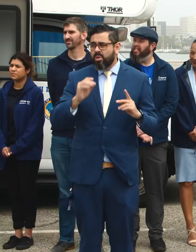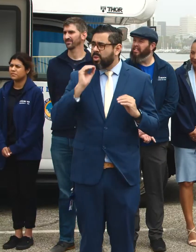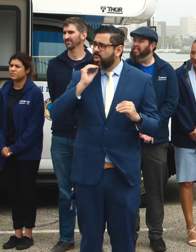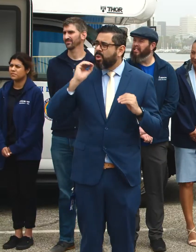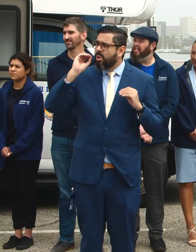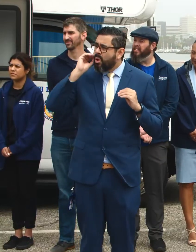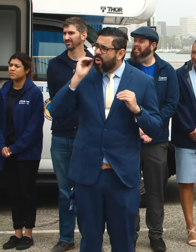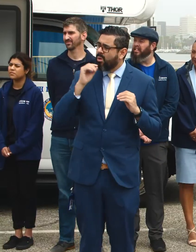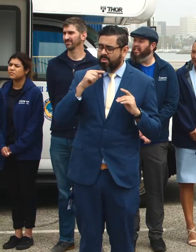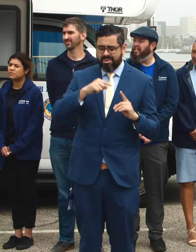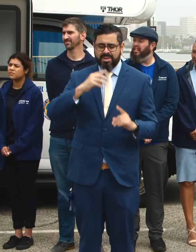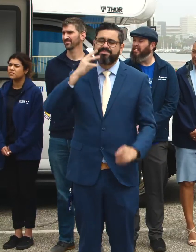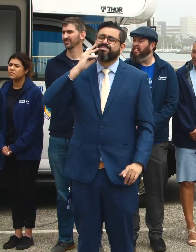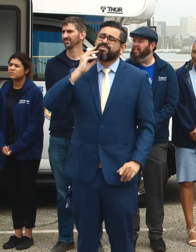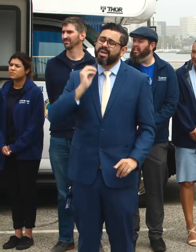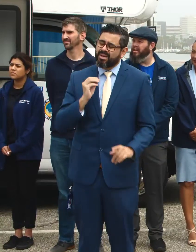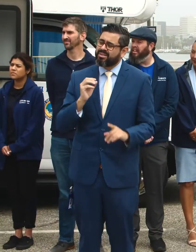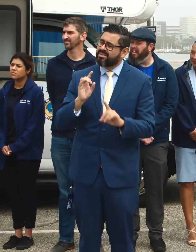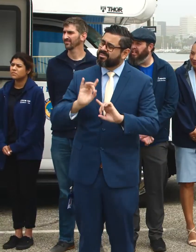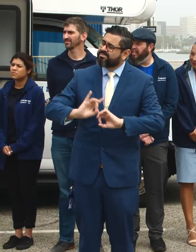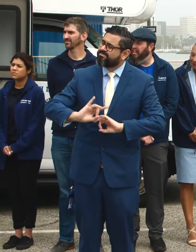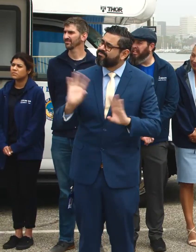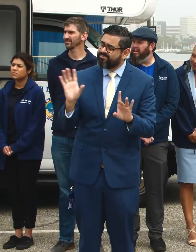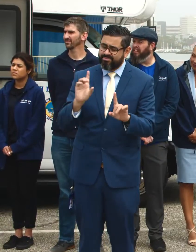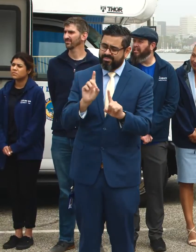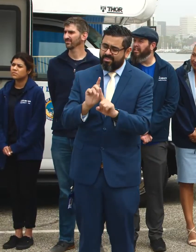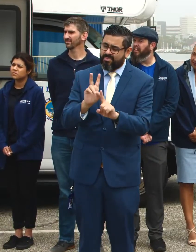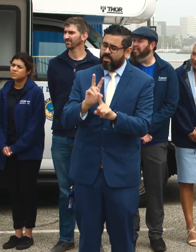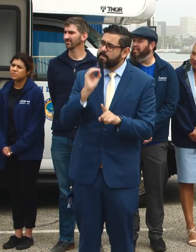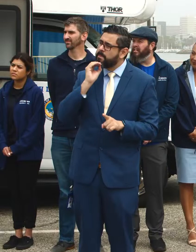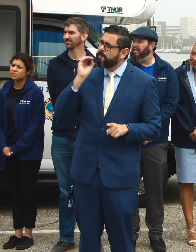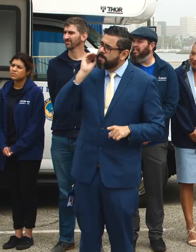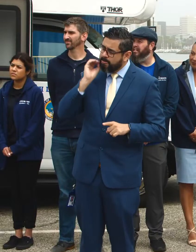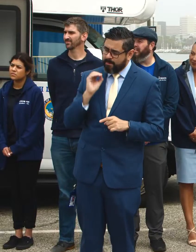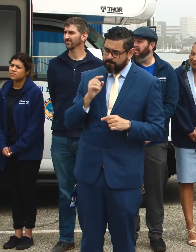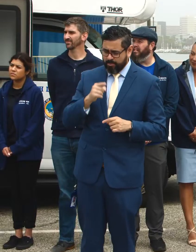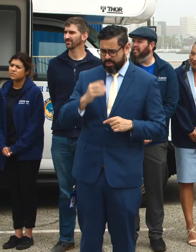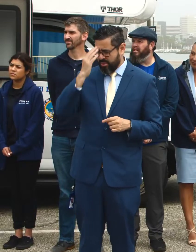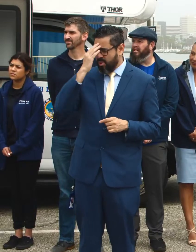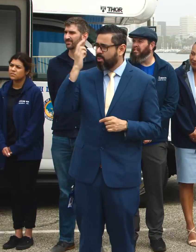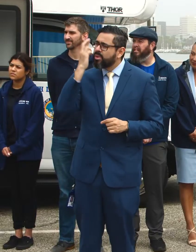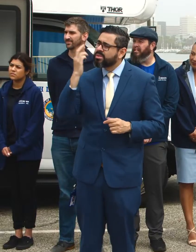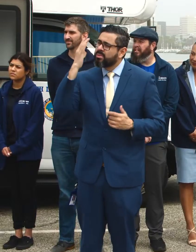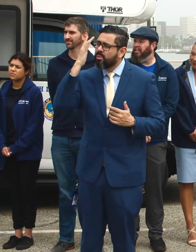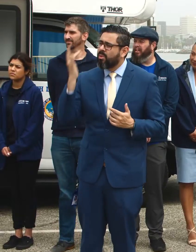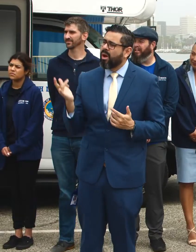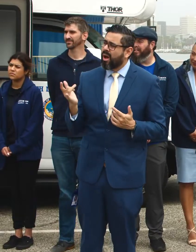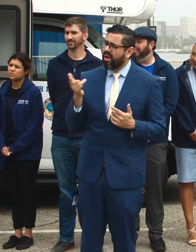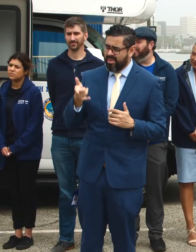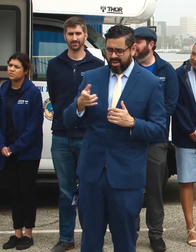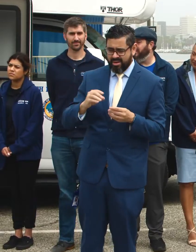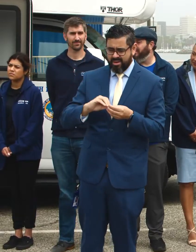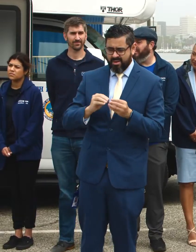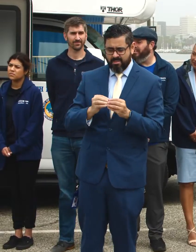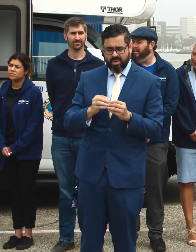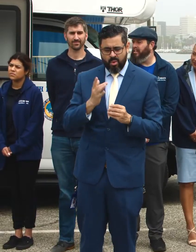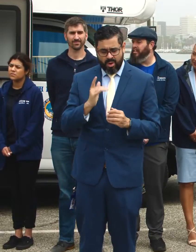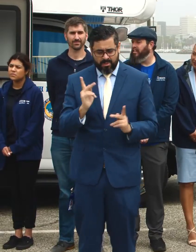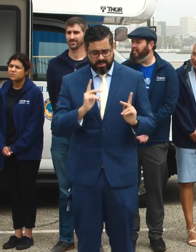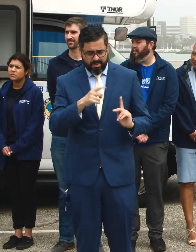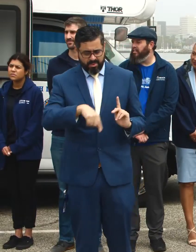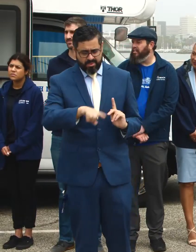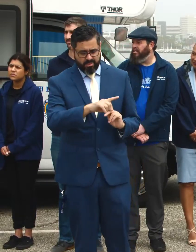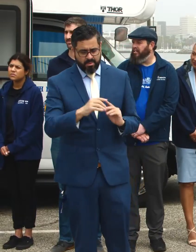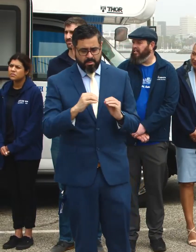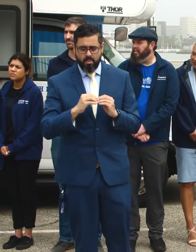like domestic violence like 6 times, they're more likely to do that. I was wondering if you know any of the reason behind that, like why that number has gone up so much. Is it just people are